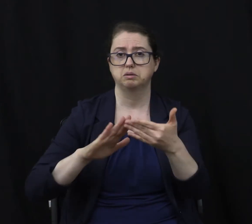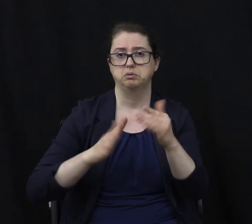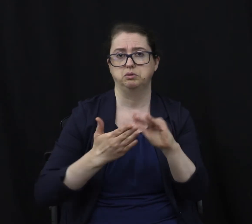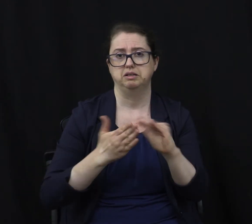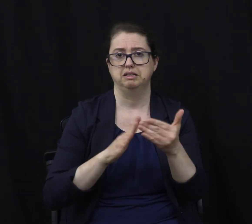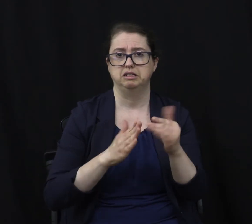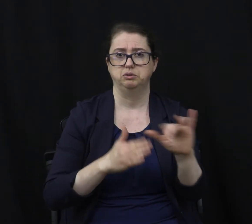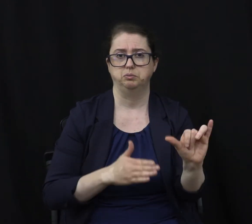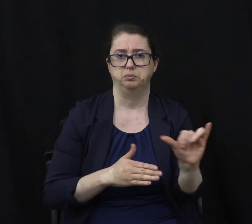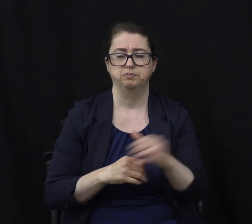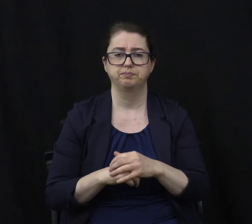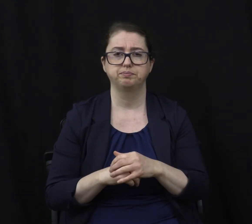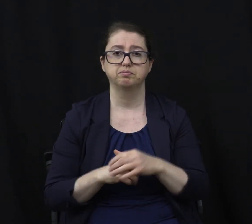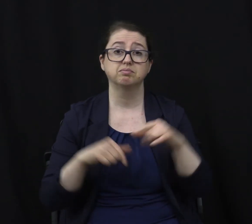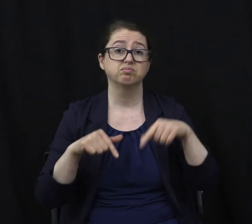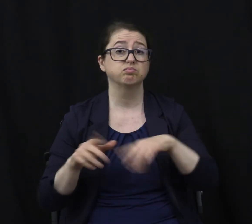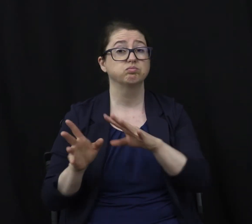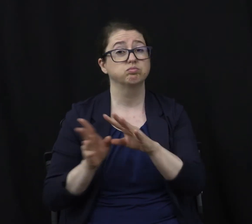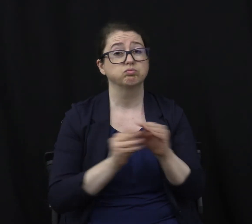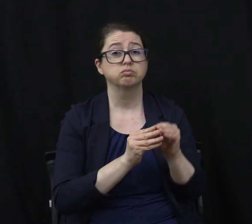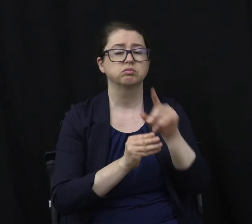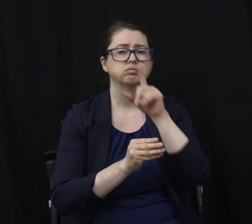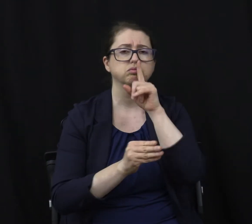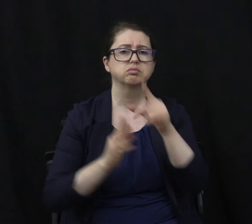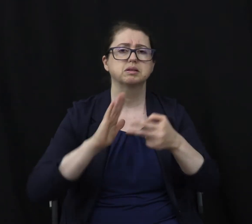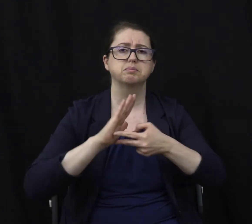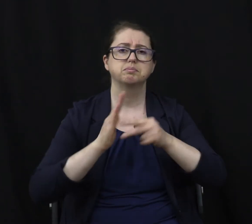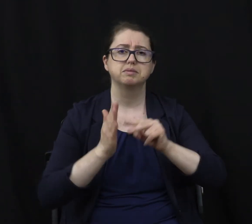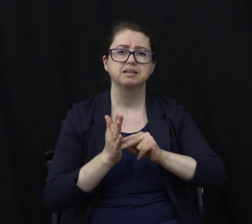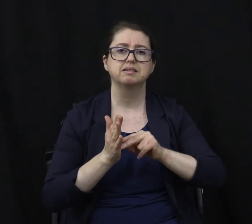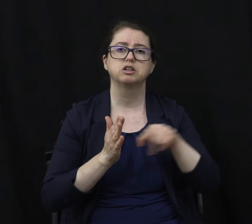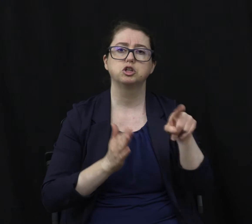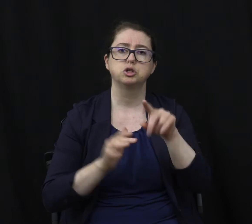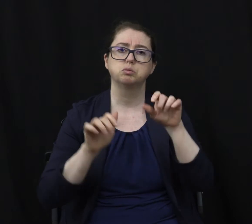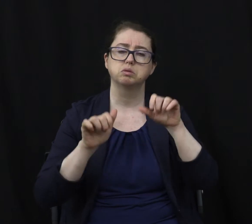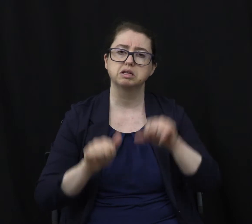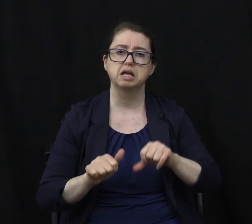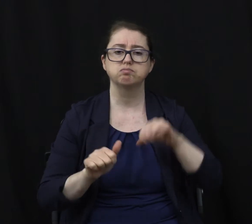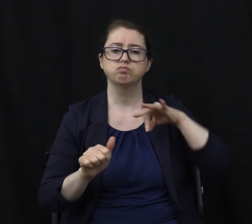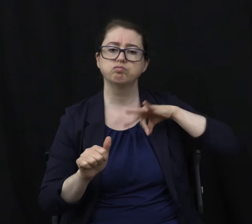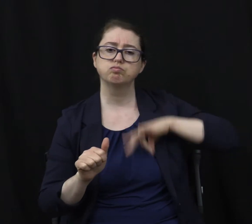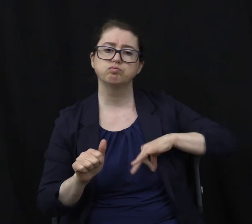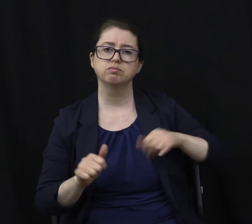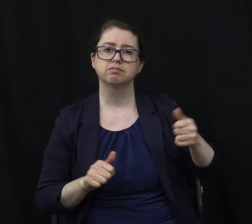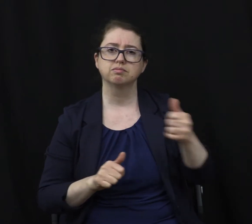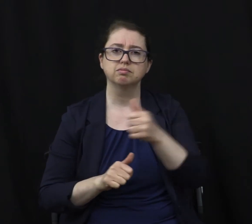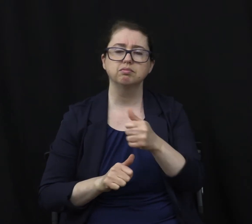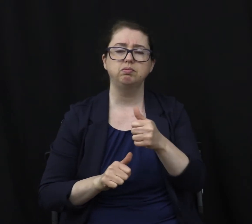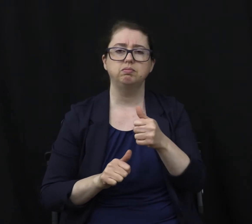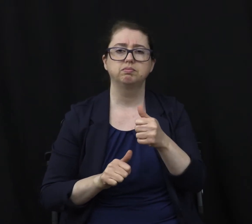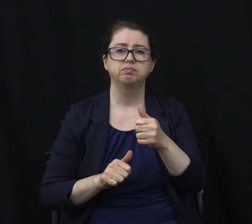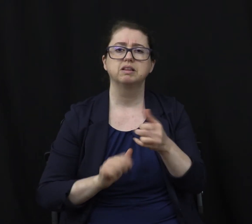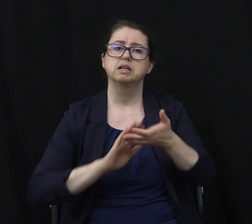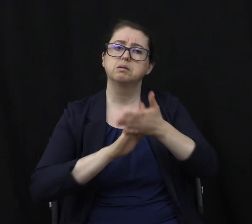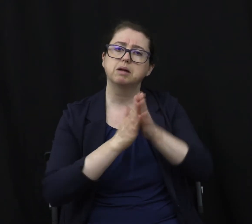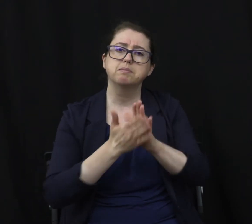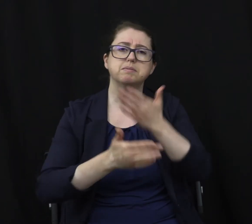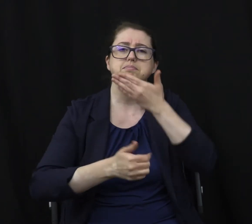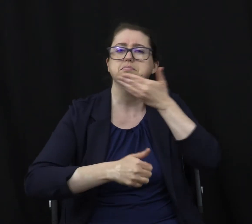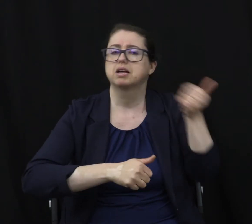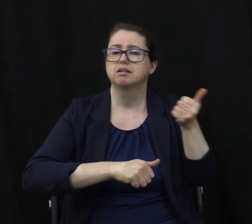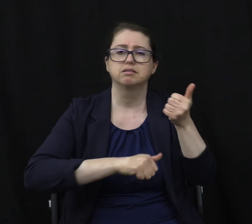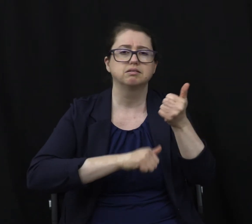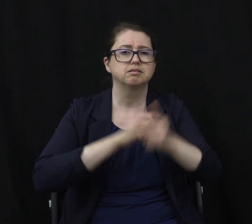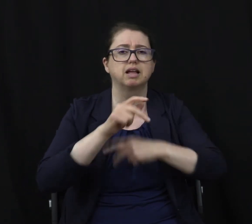is about investing in yourself, becoming the best version of you that there is. I